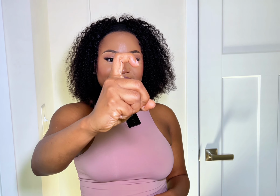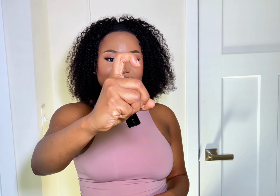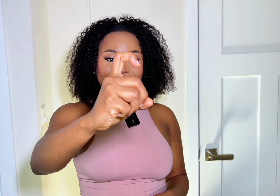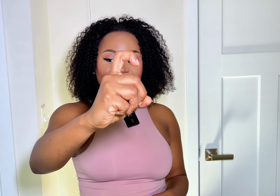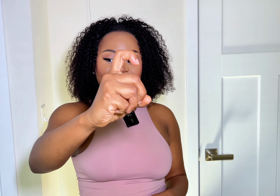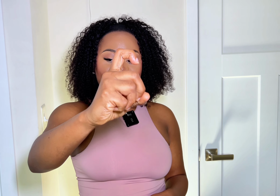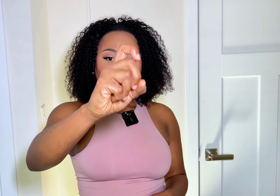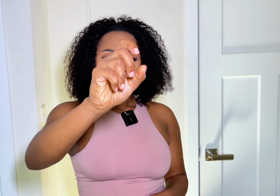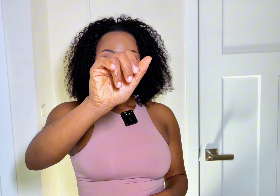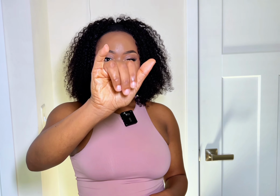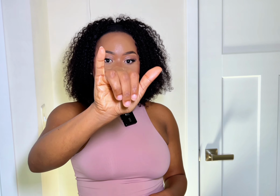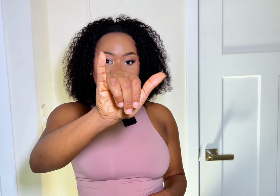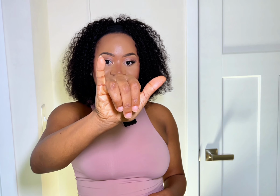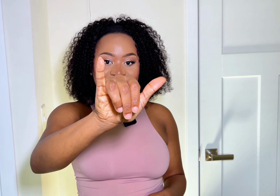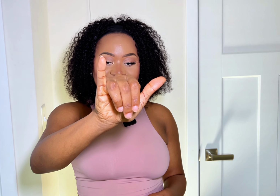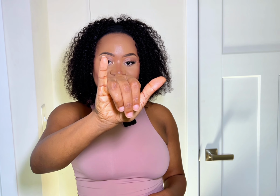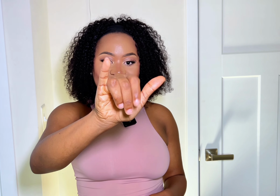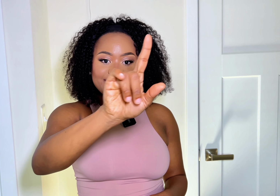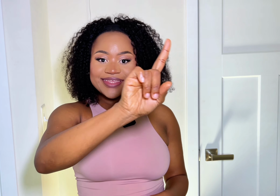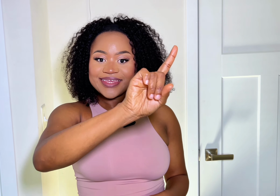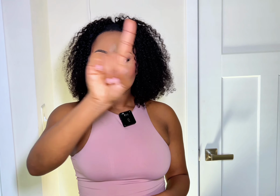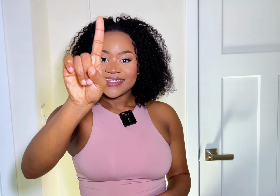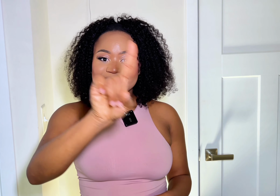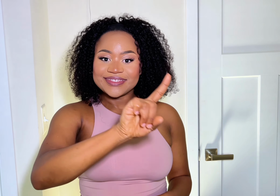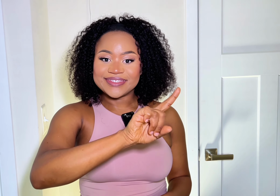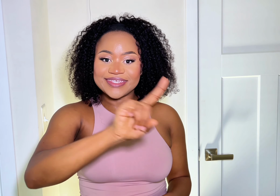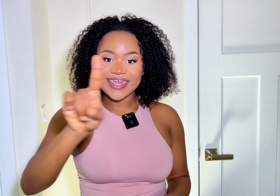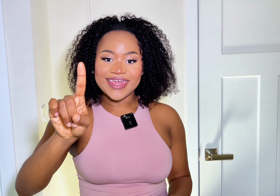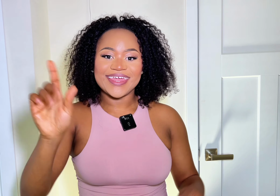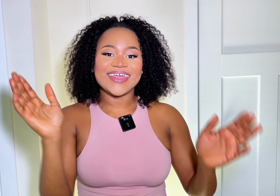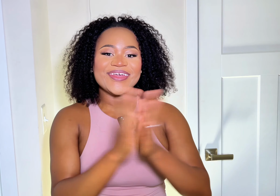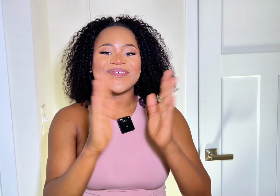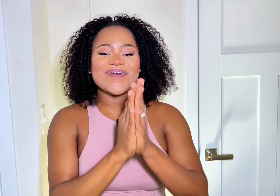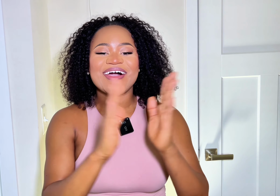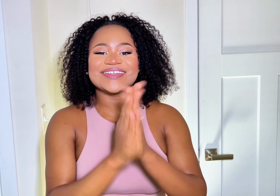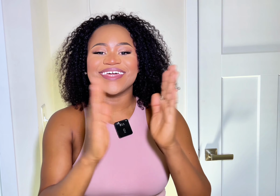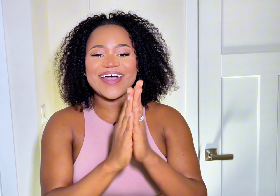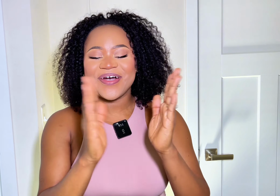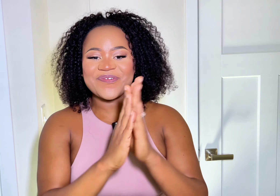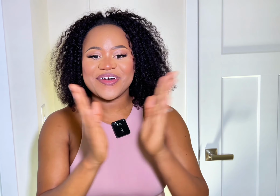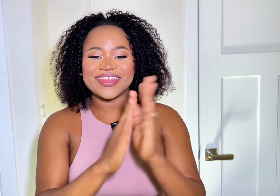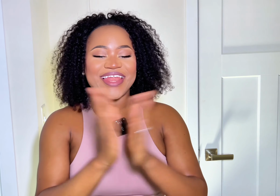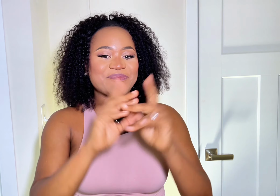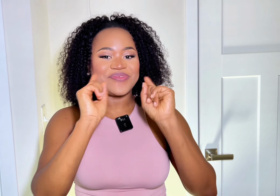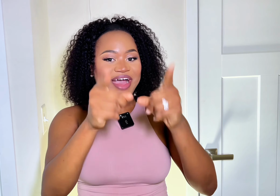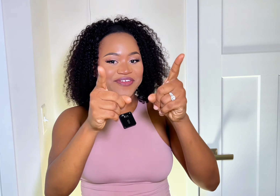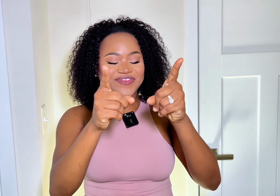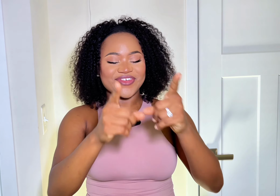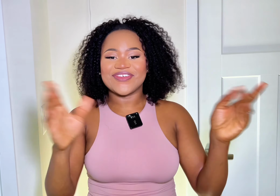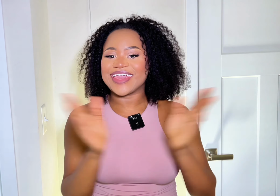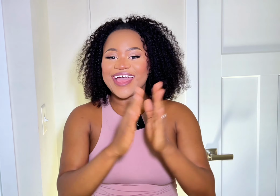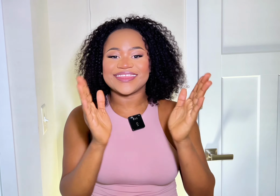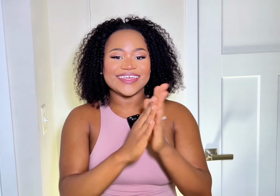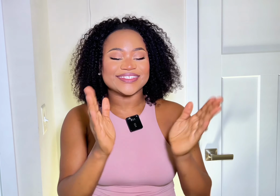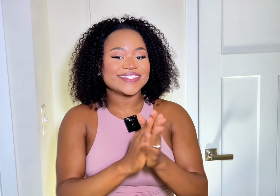X, Y, and Z. Well done, I'm proud of you, you got this.